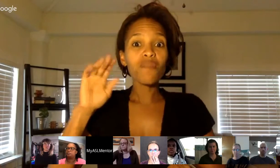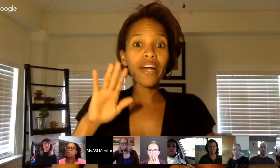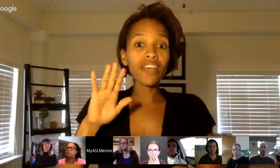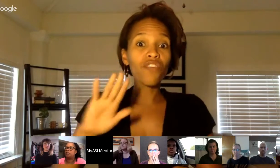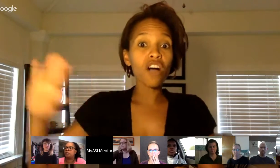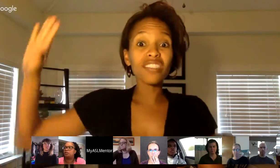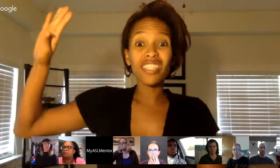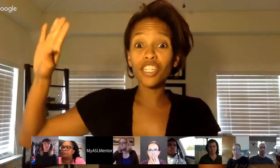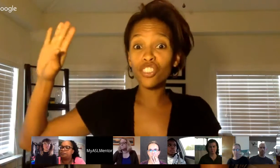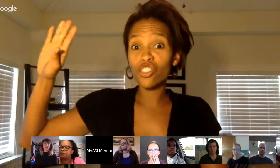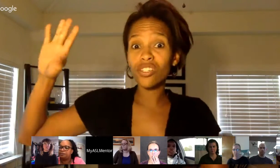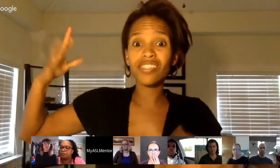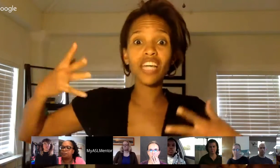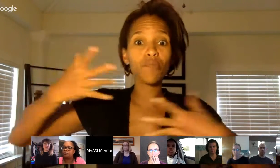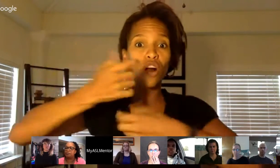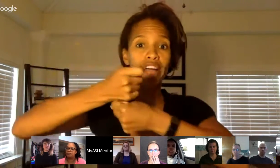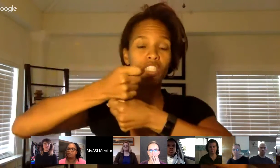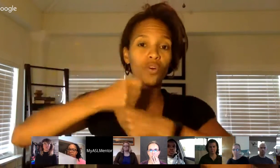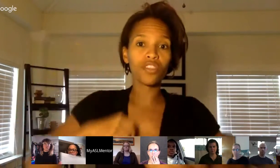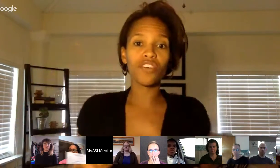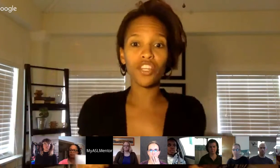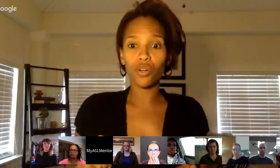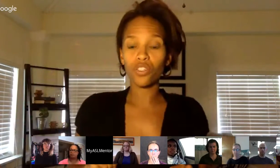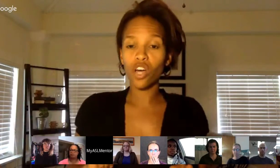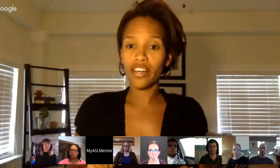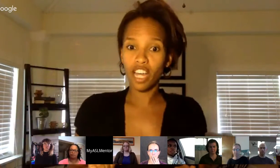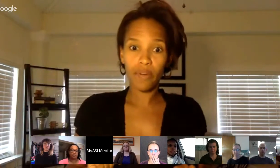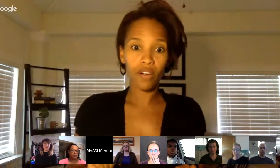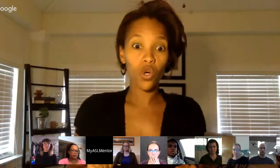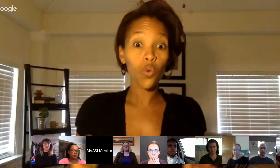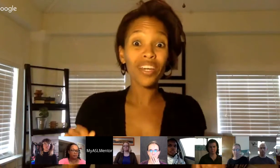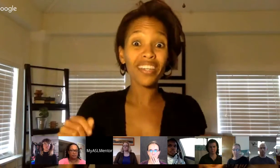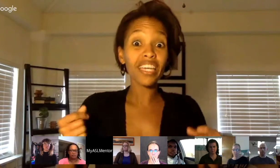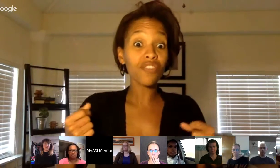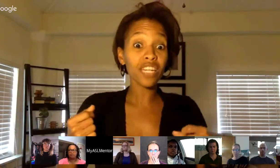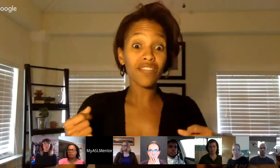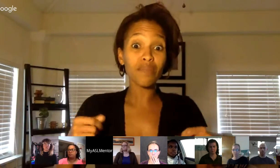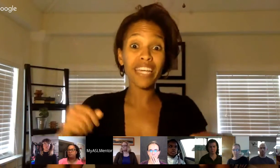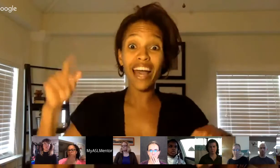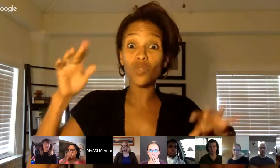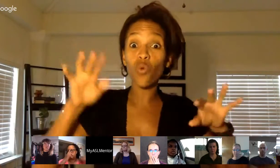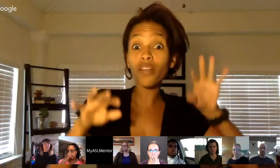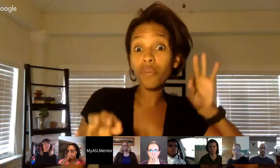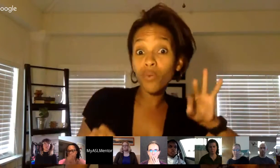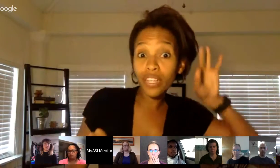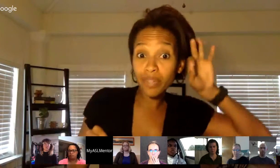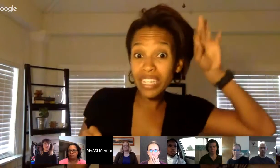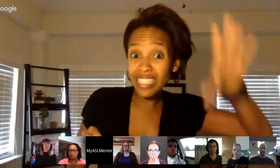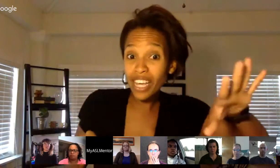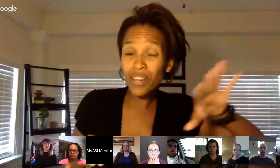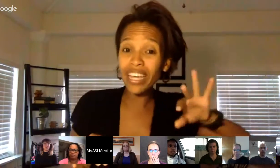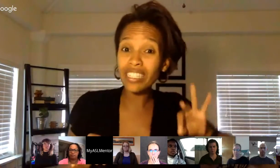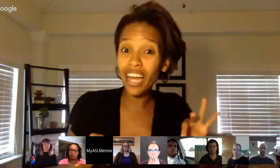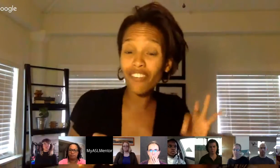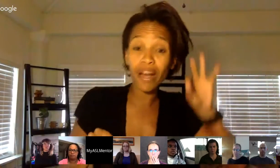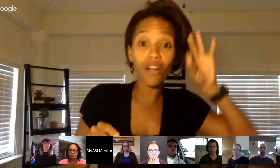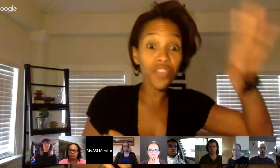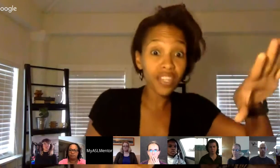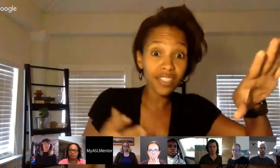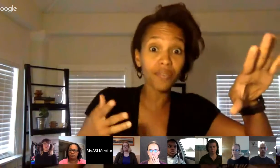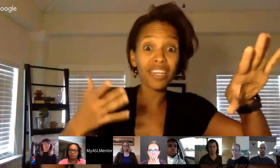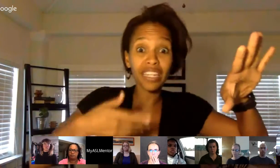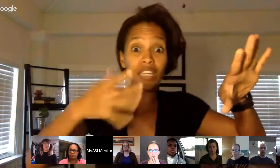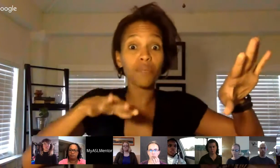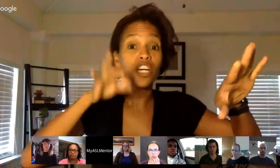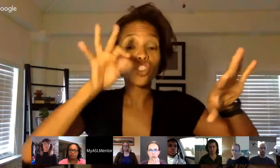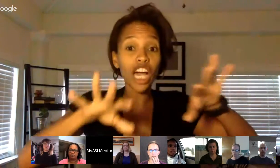can anybody volunteer to just summarize what the video is talking about? Or we can even, if somebody has one bit, somebody can say, okay, it's kind of about